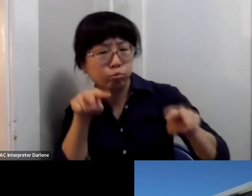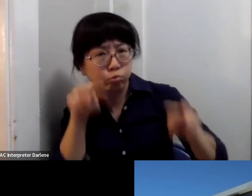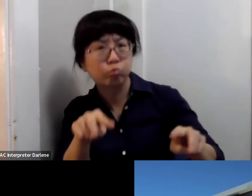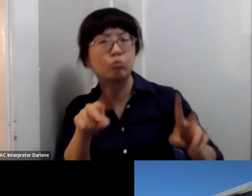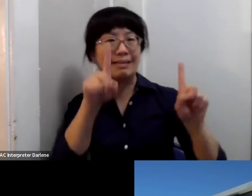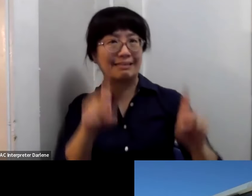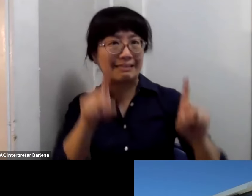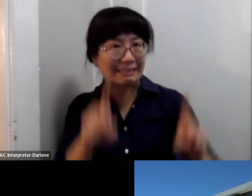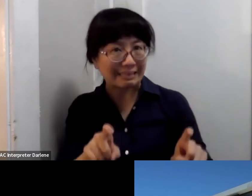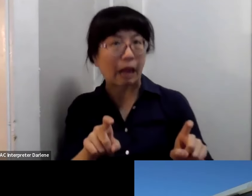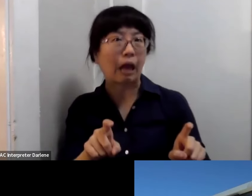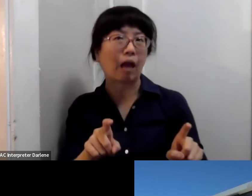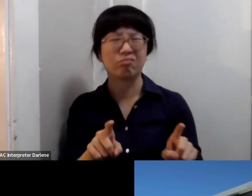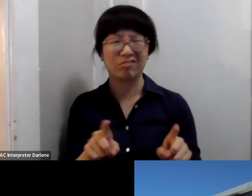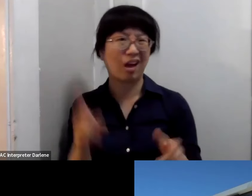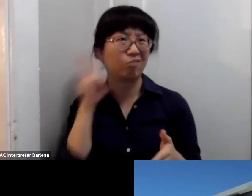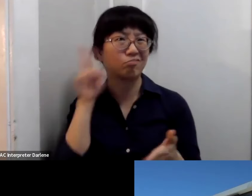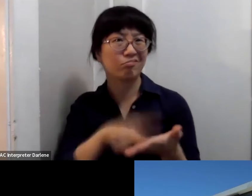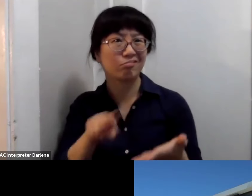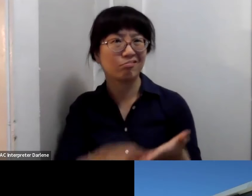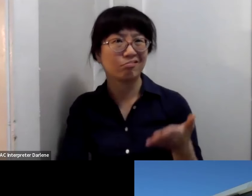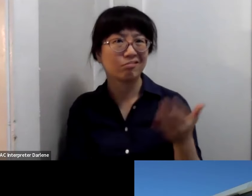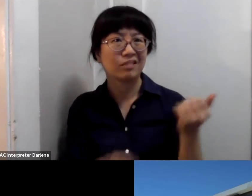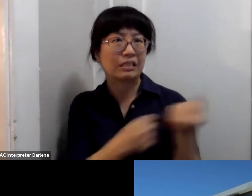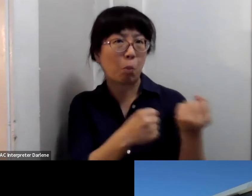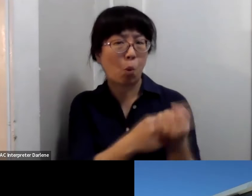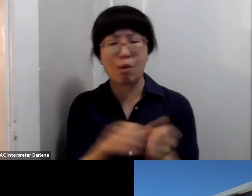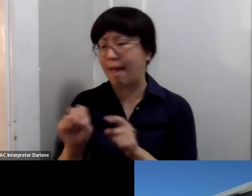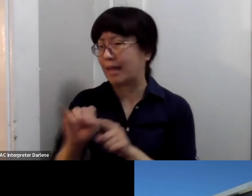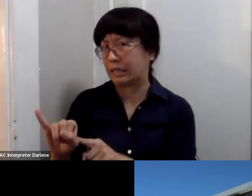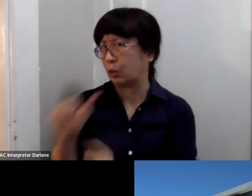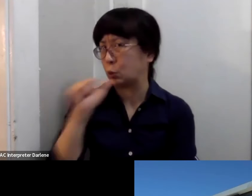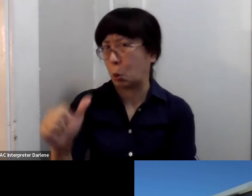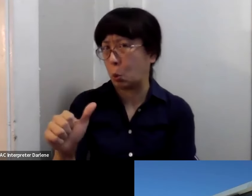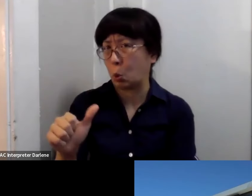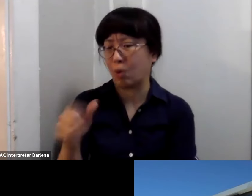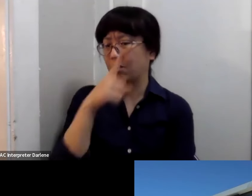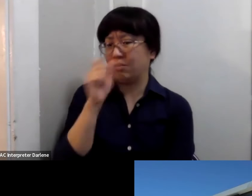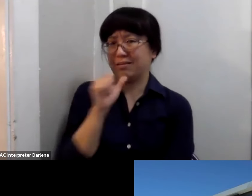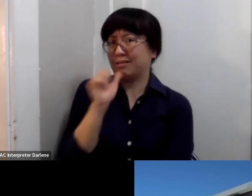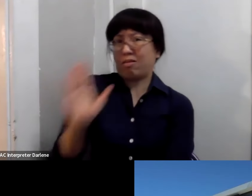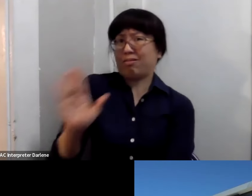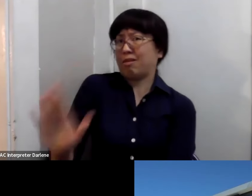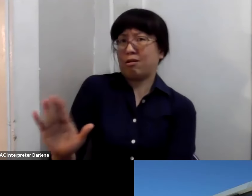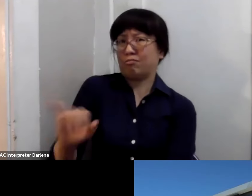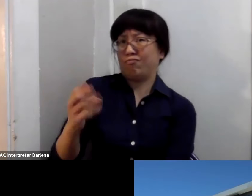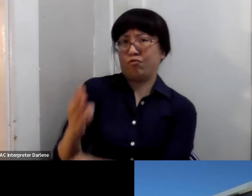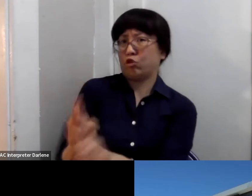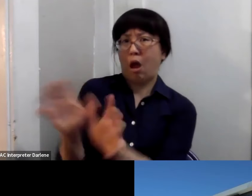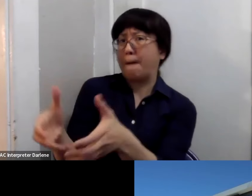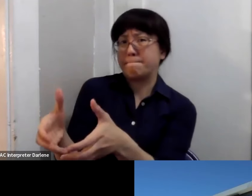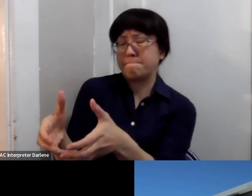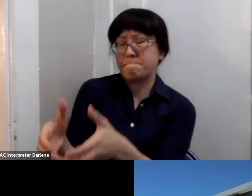do administrative support, and we don't have the SI leader doing that because it fits outside of their classification, instructional student